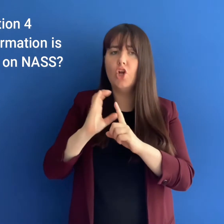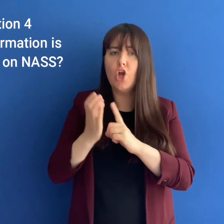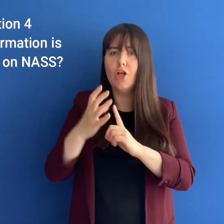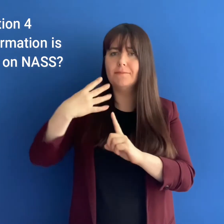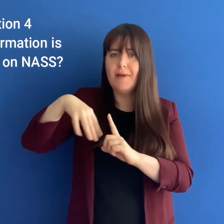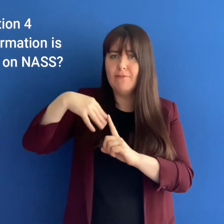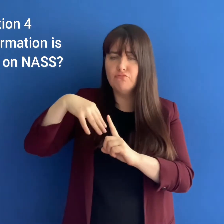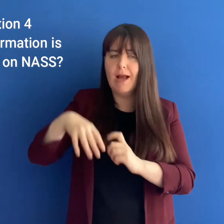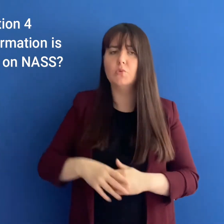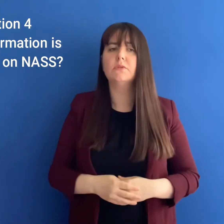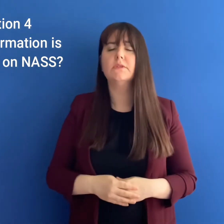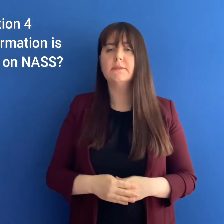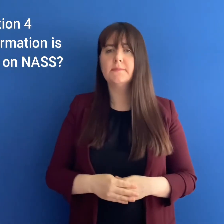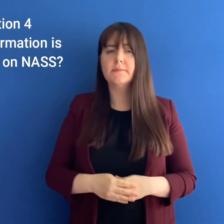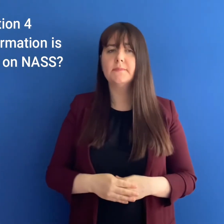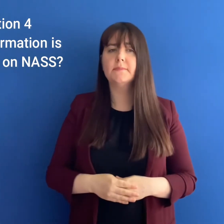your ethnicity or cultural background,